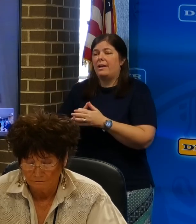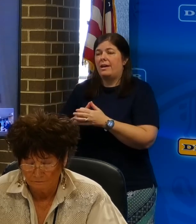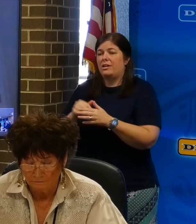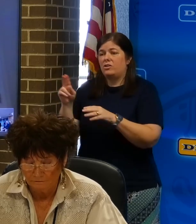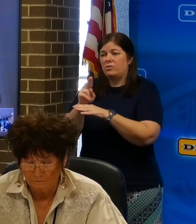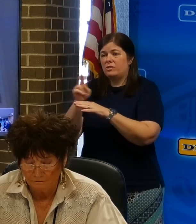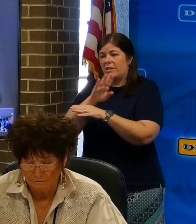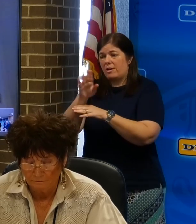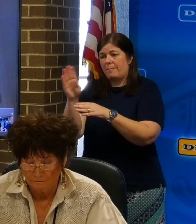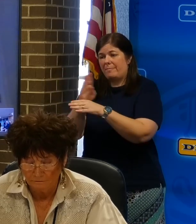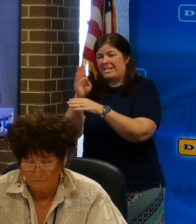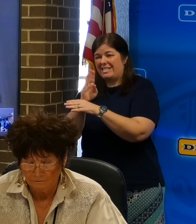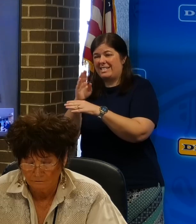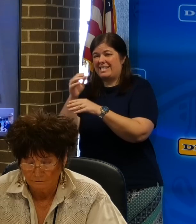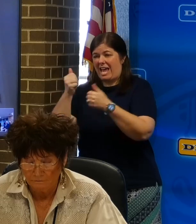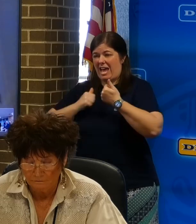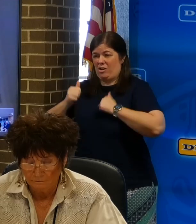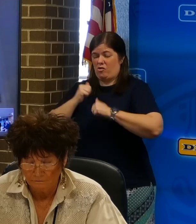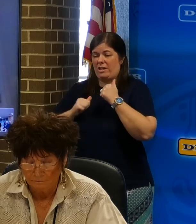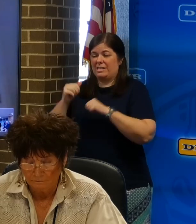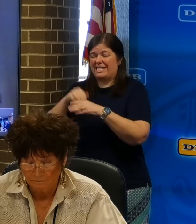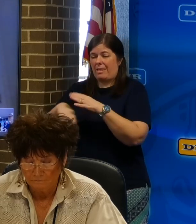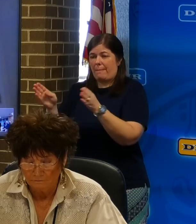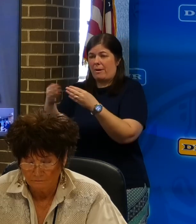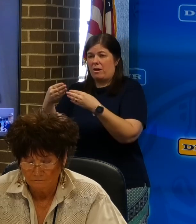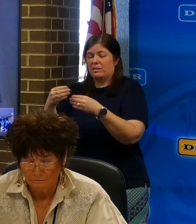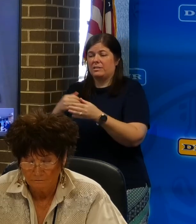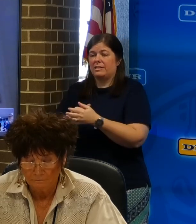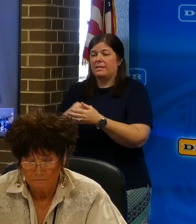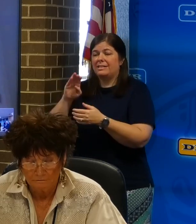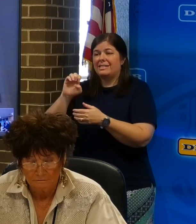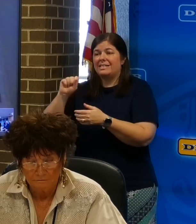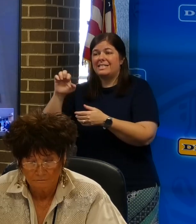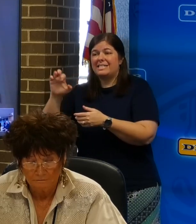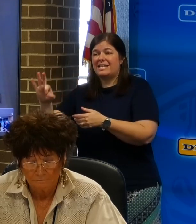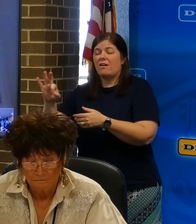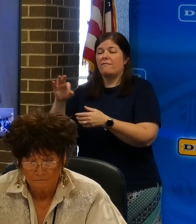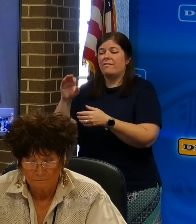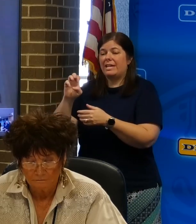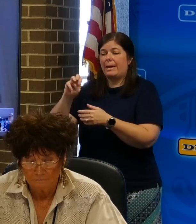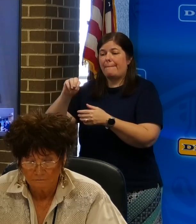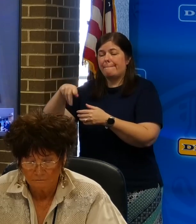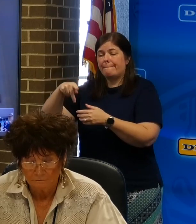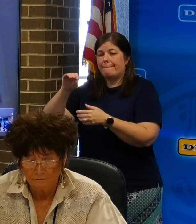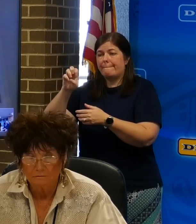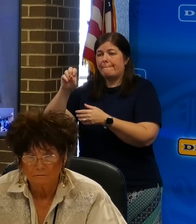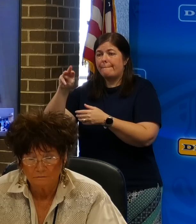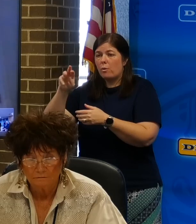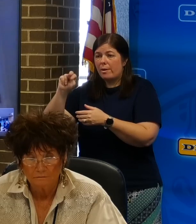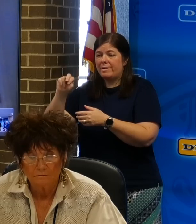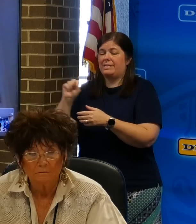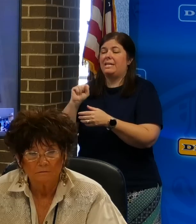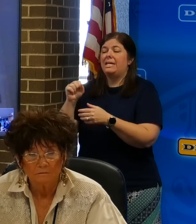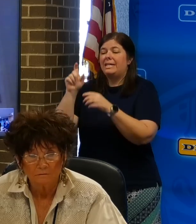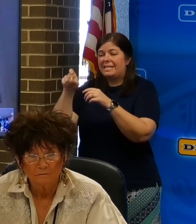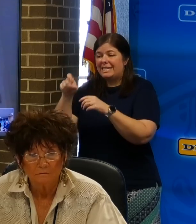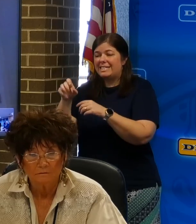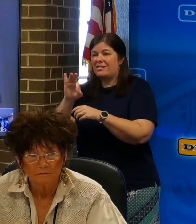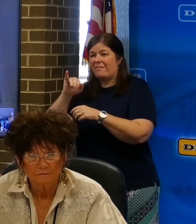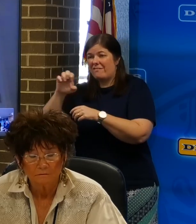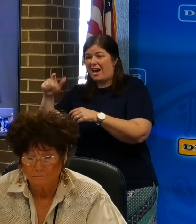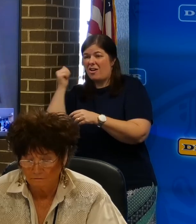Self-employed individuals will need to file weekly claims for each week for partial week, they're unemployed. We will be able